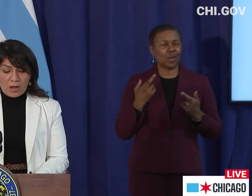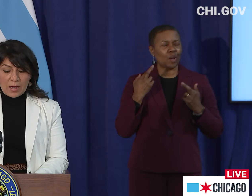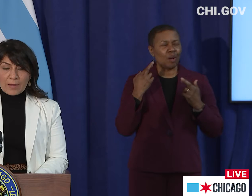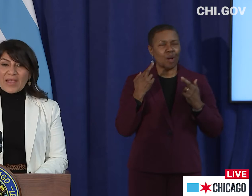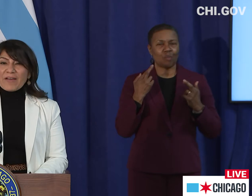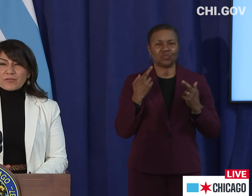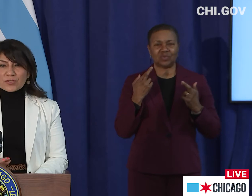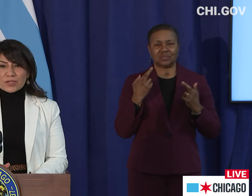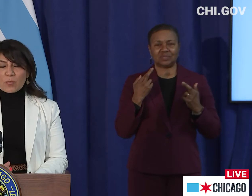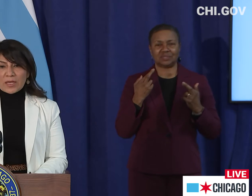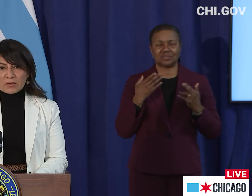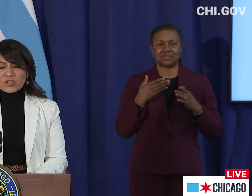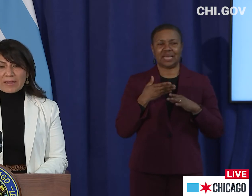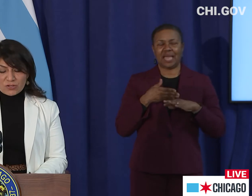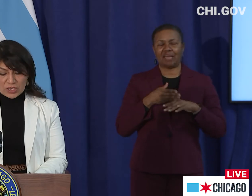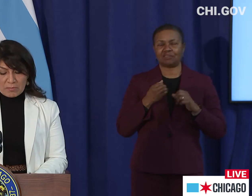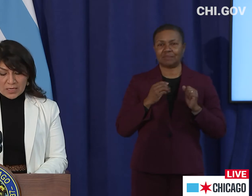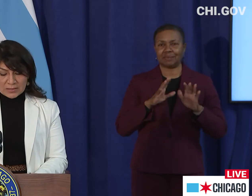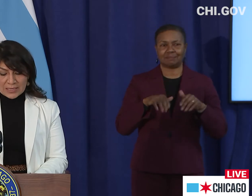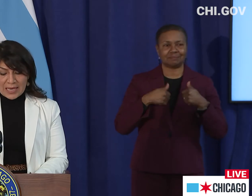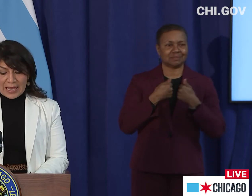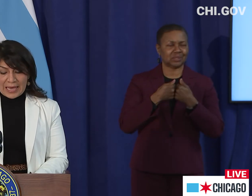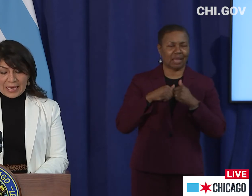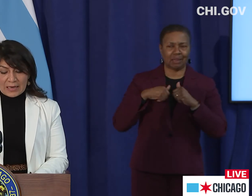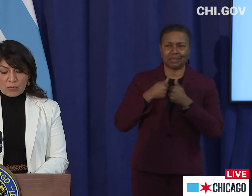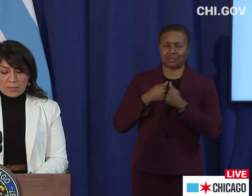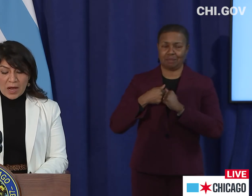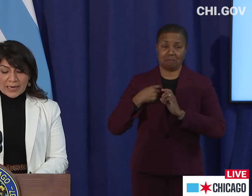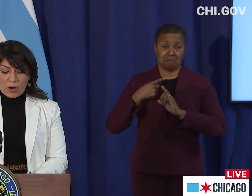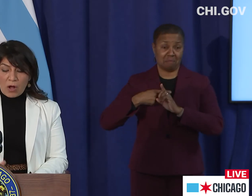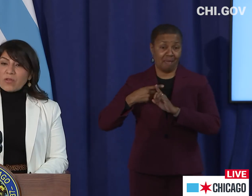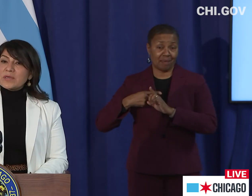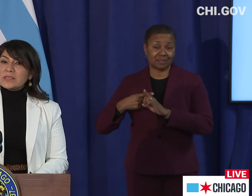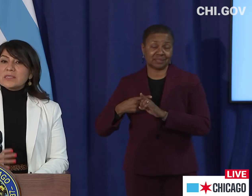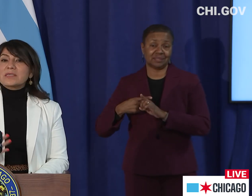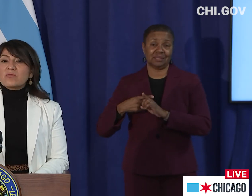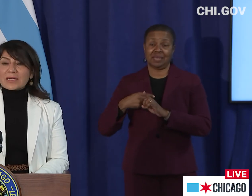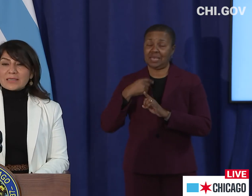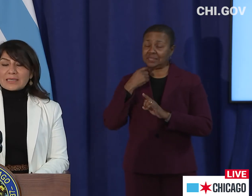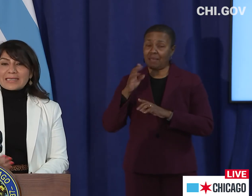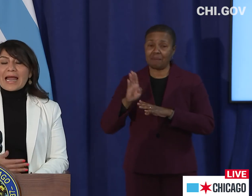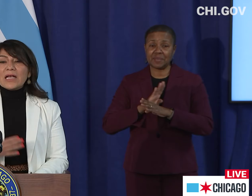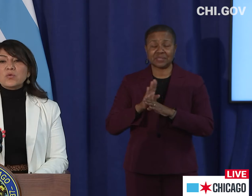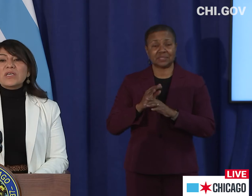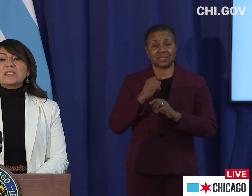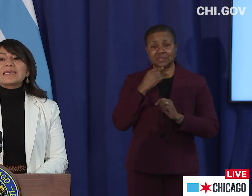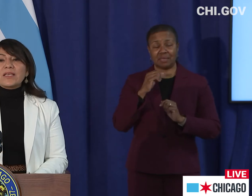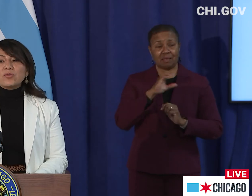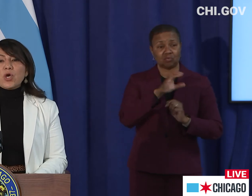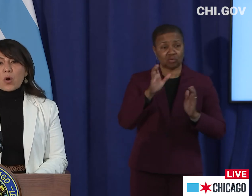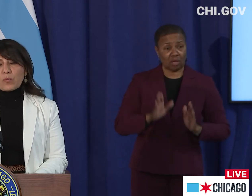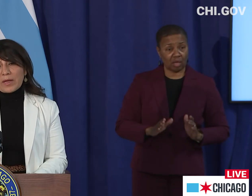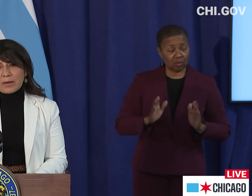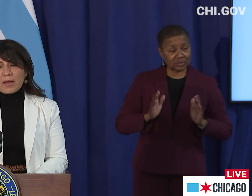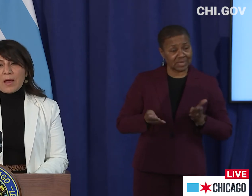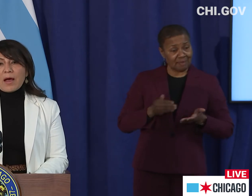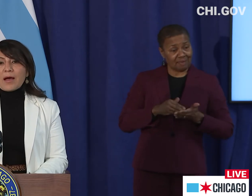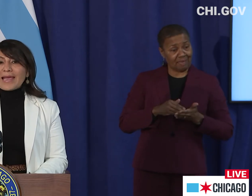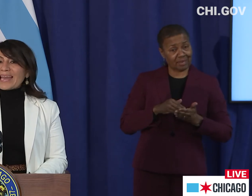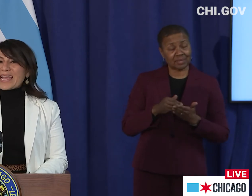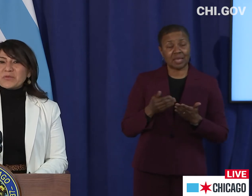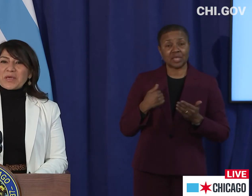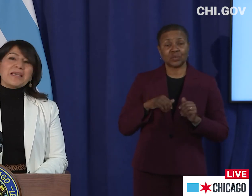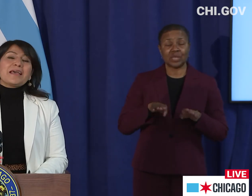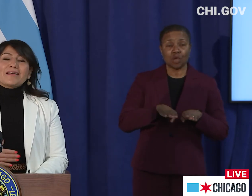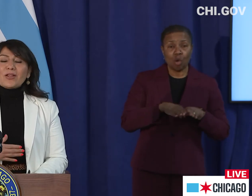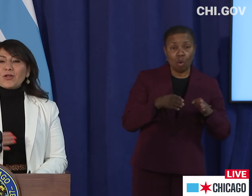hopeful after so many challenging months, and remind all the businesses and residents that as we continue to open,